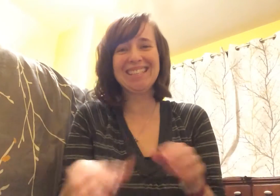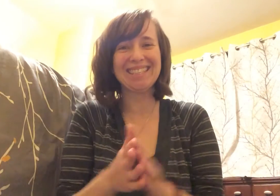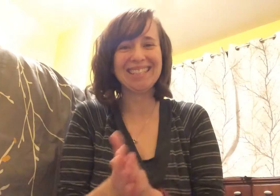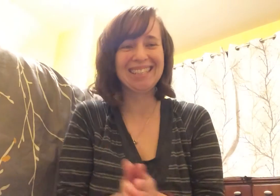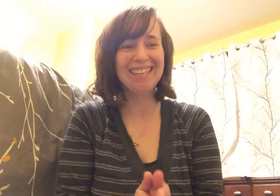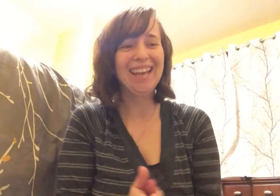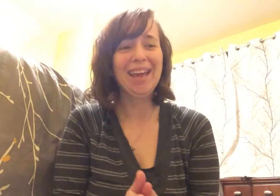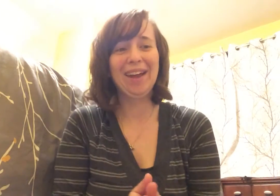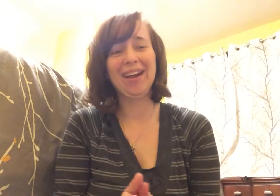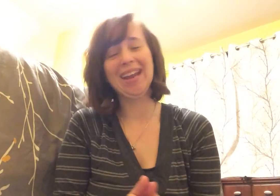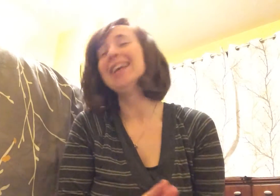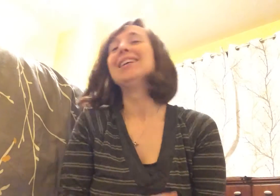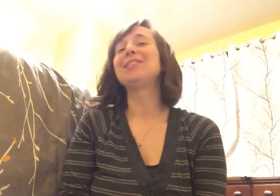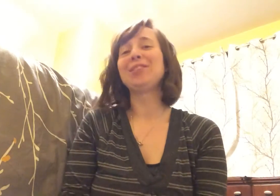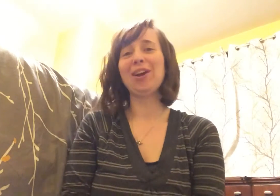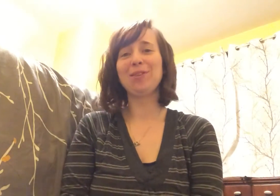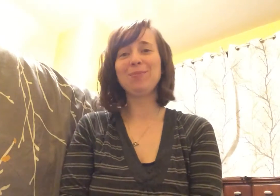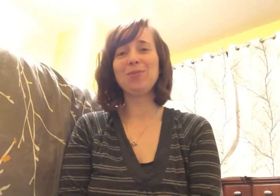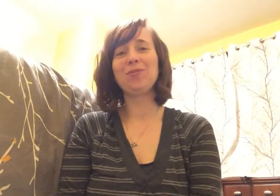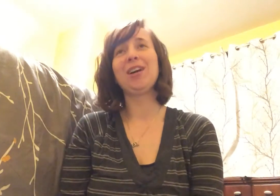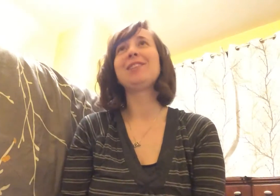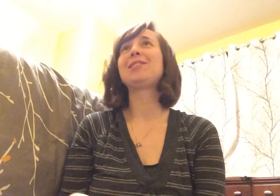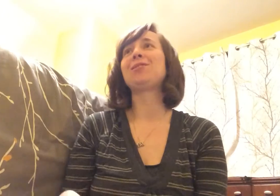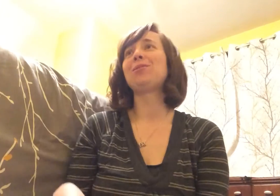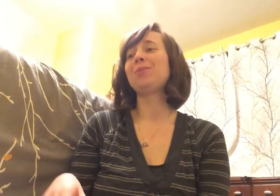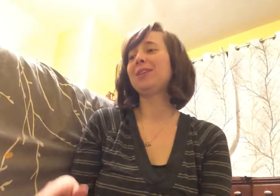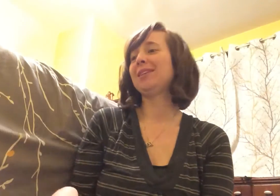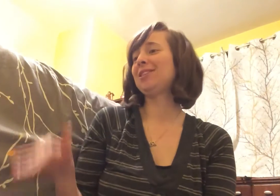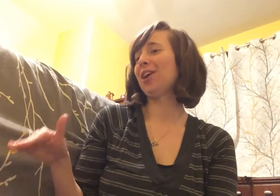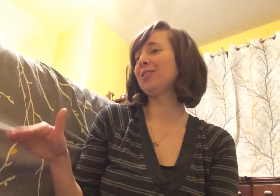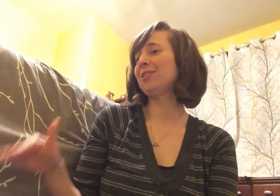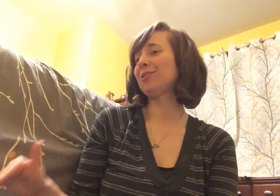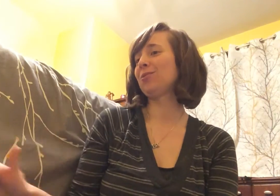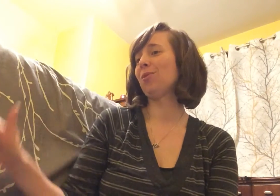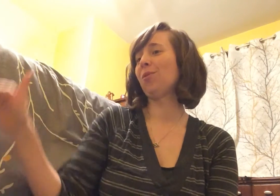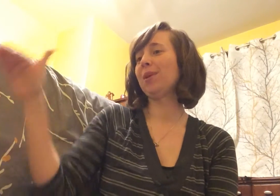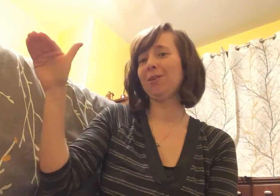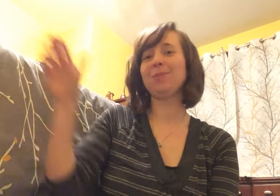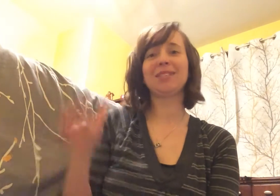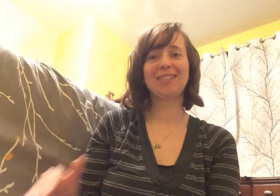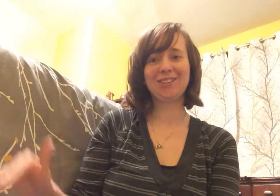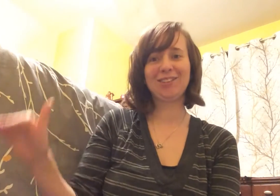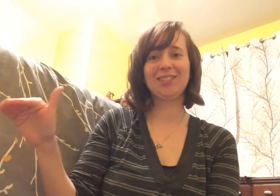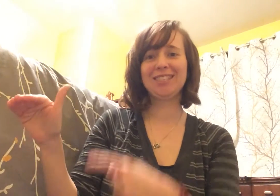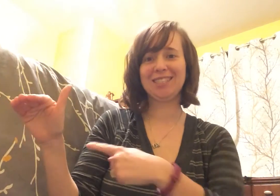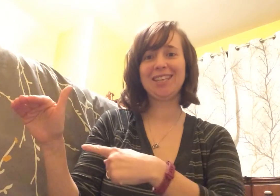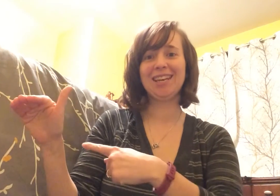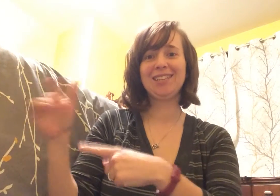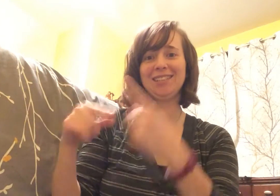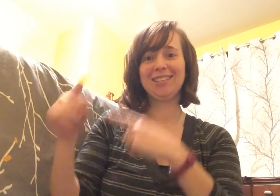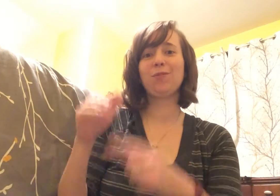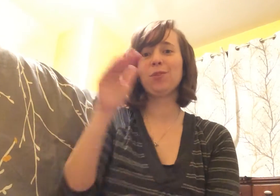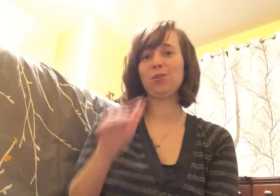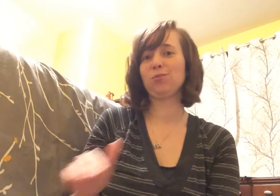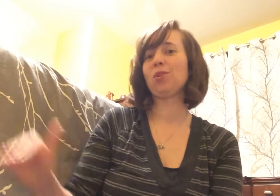please. All right, so now we move on. So when child starts growing up, this is sign for